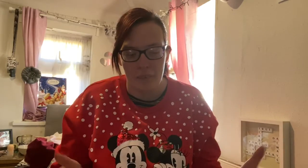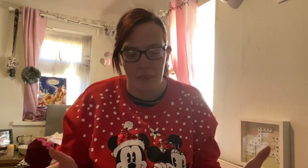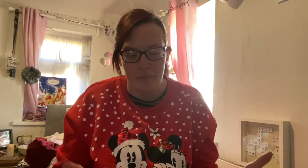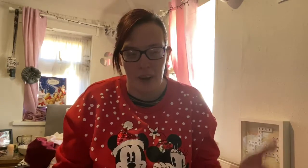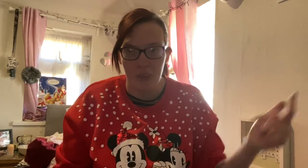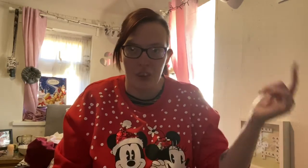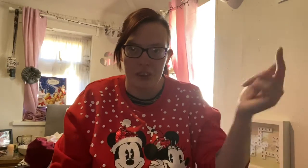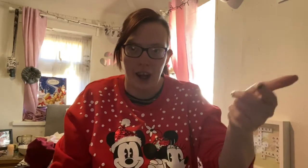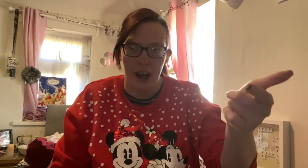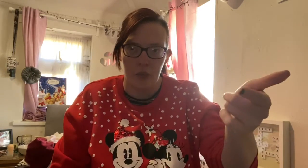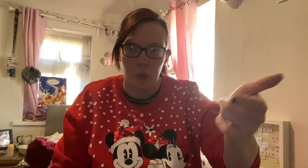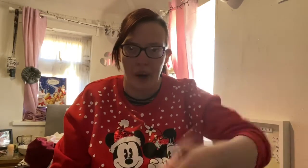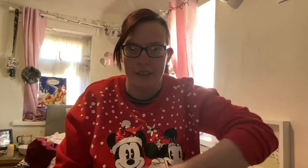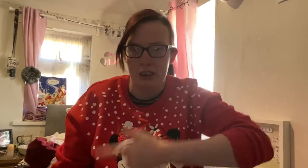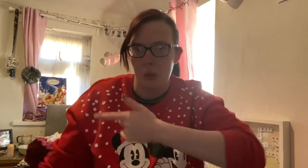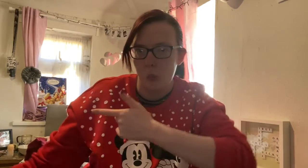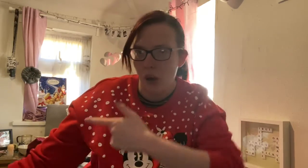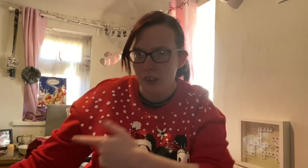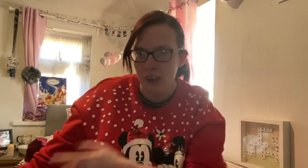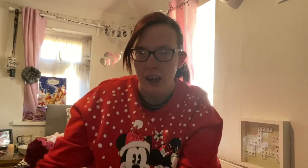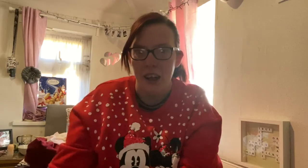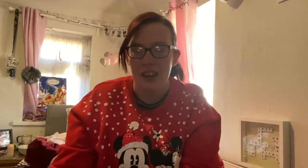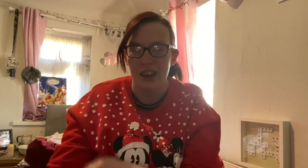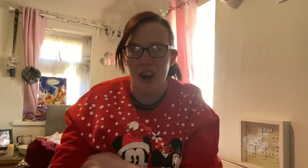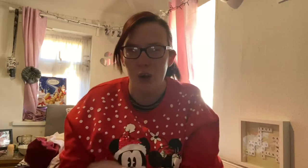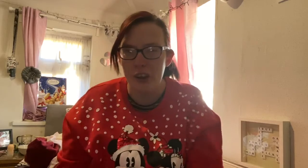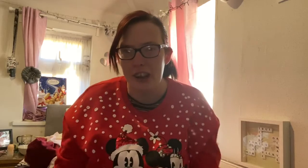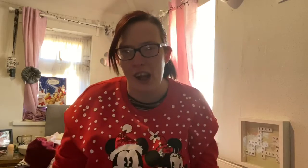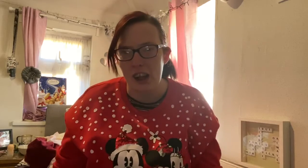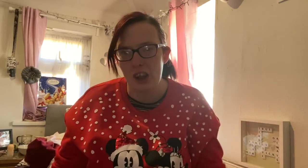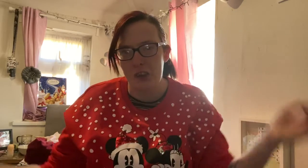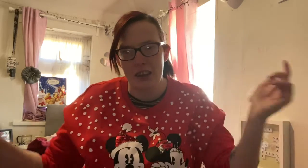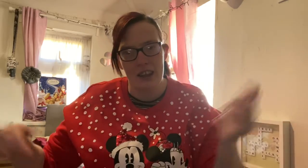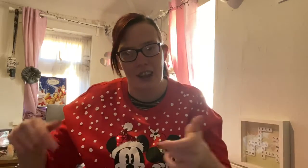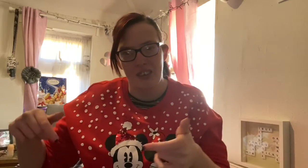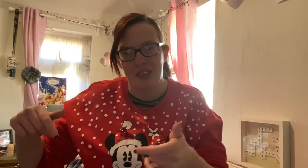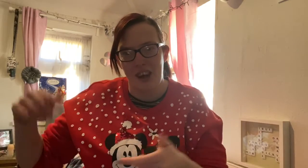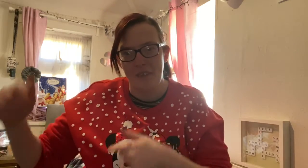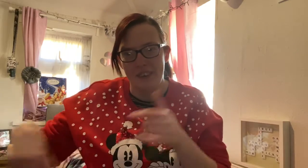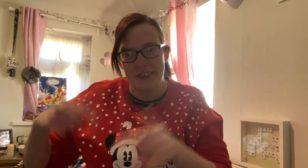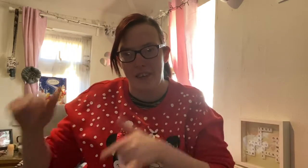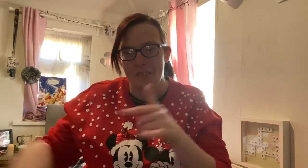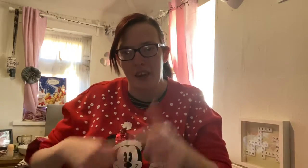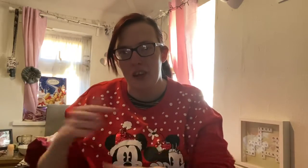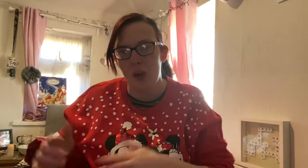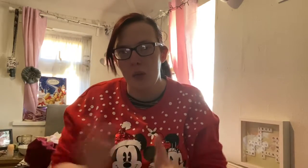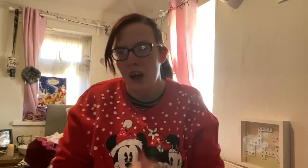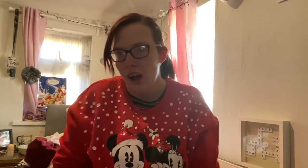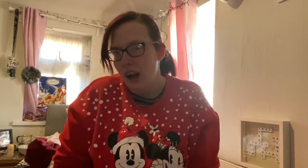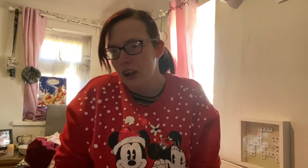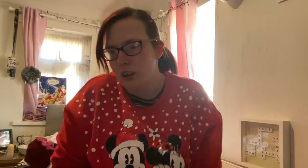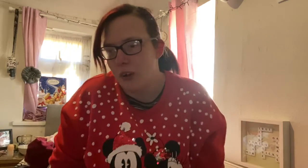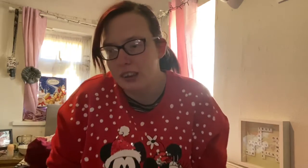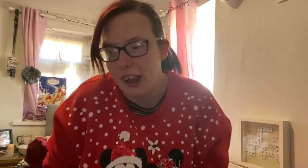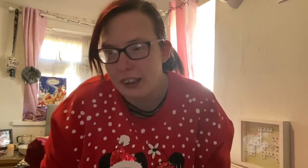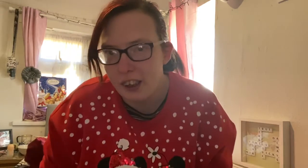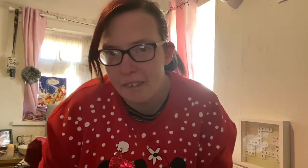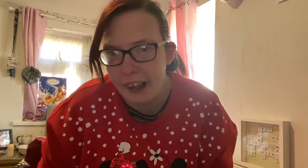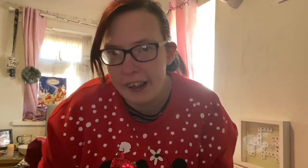be part of the Tearaway squad, then all you gotta do is hit that subscribe button down below, as well as that notification